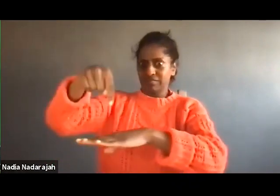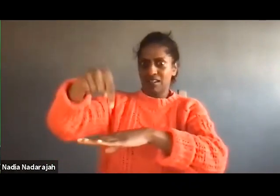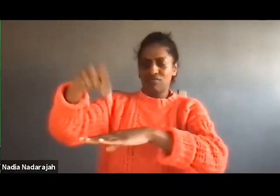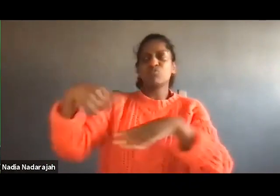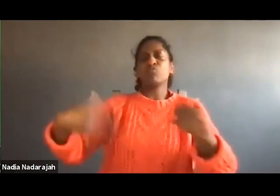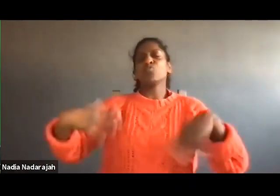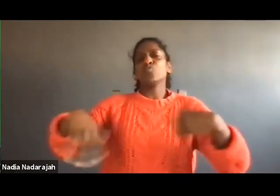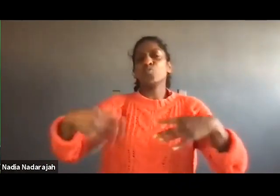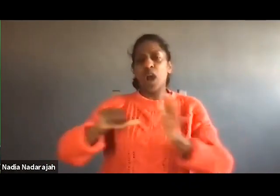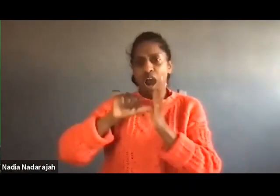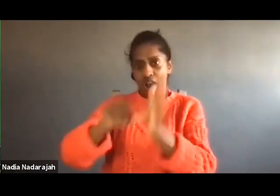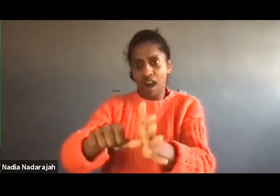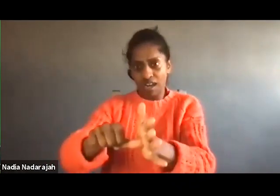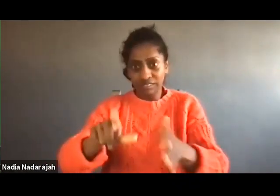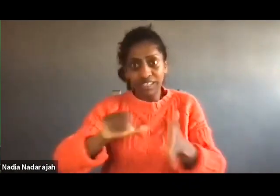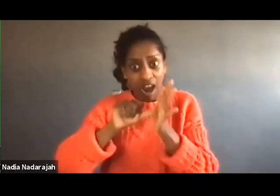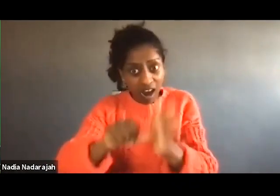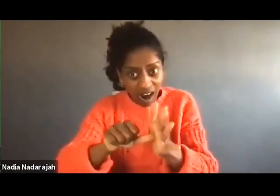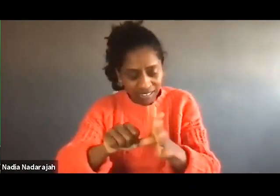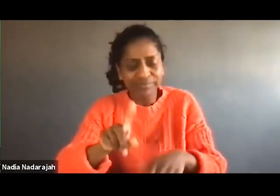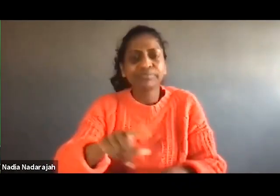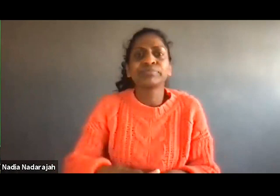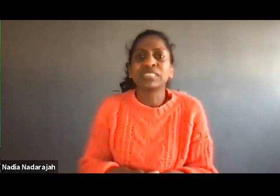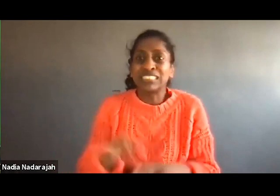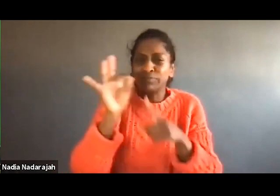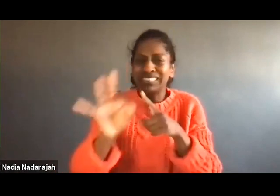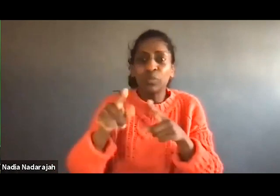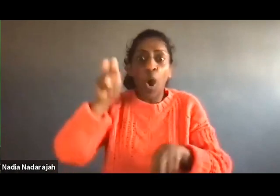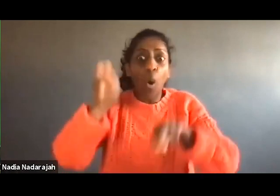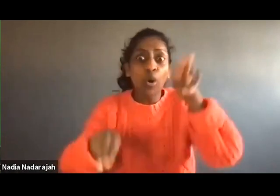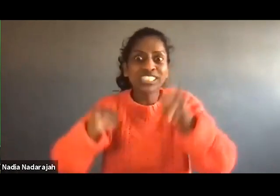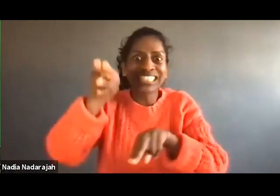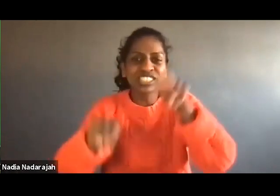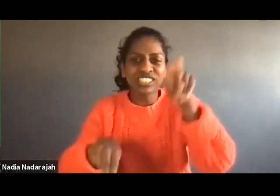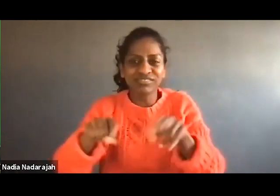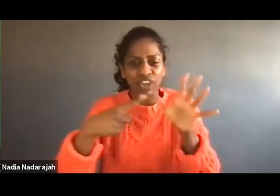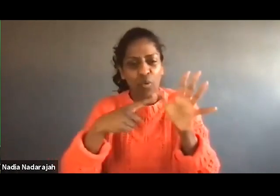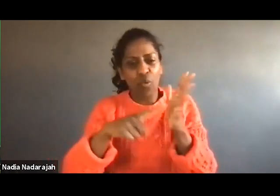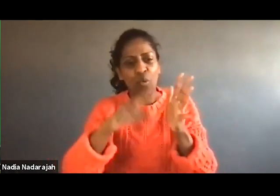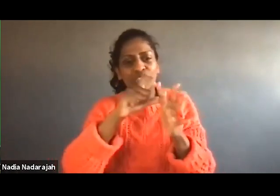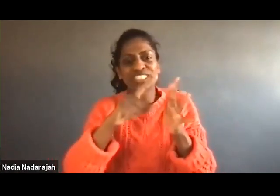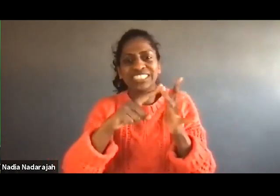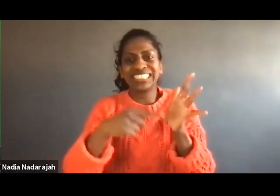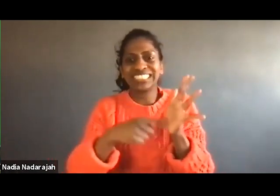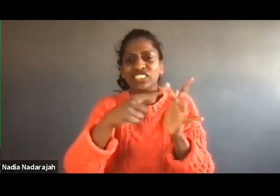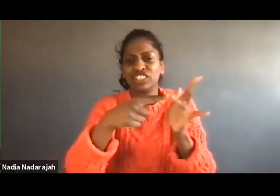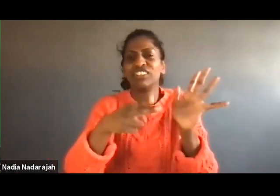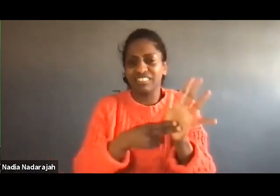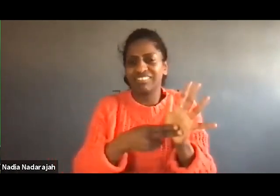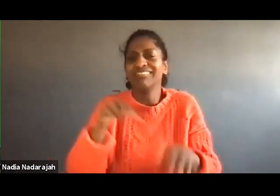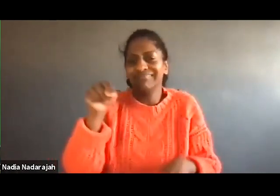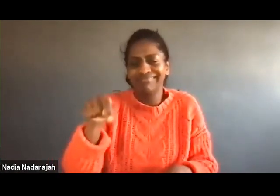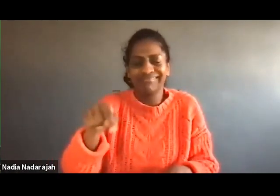not so much in TV. Theatre really is my forte, and it has been really hard, I won't lie. Auditions in